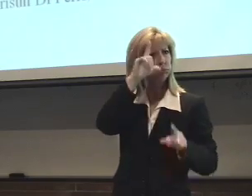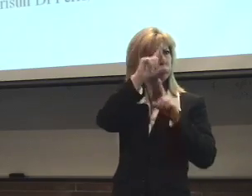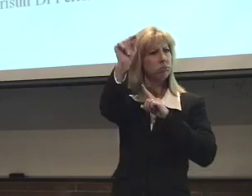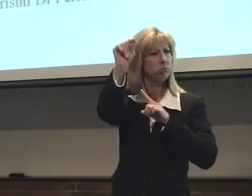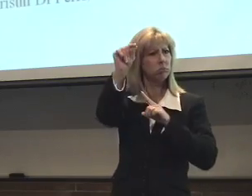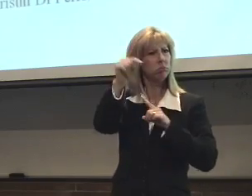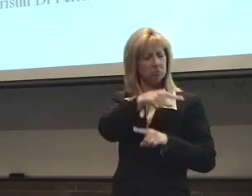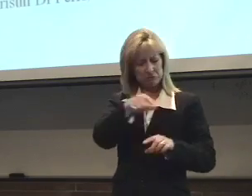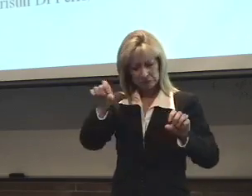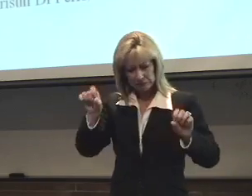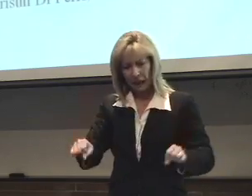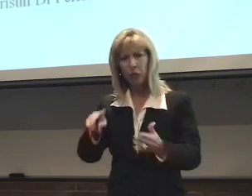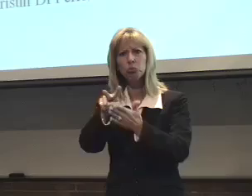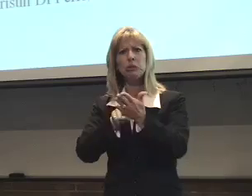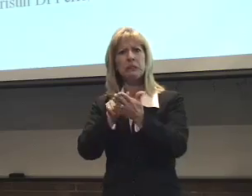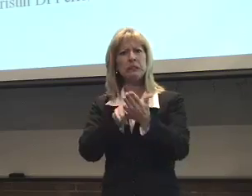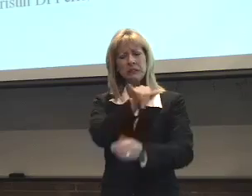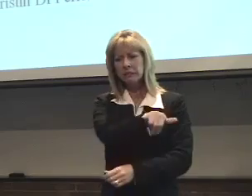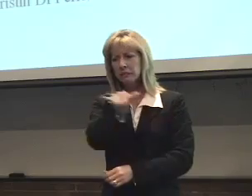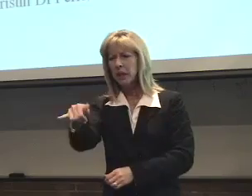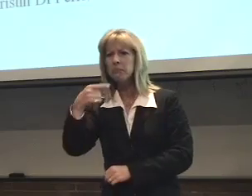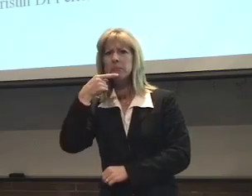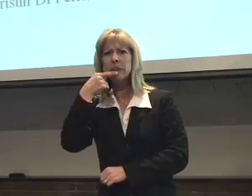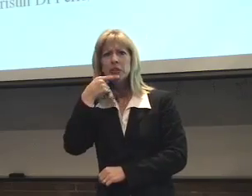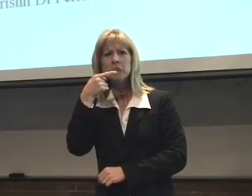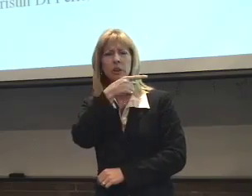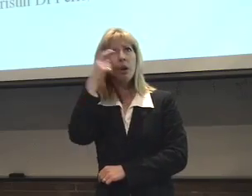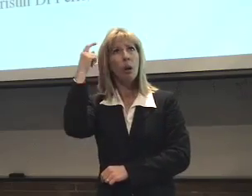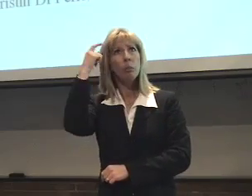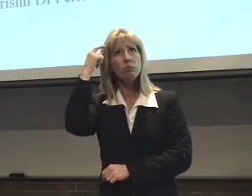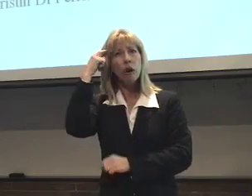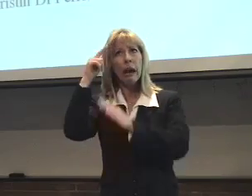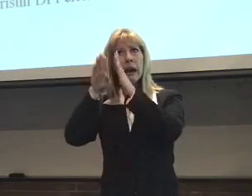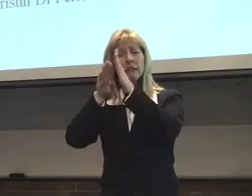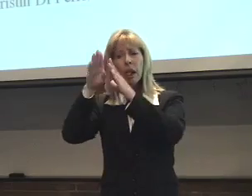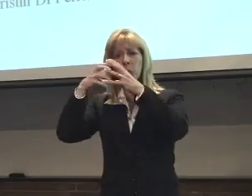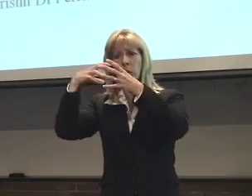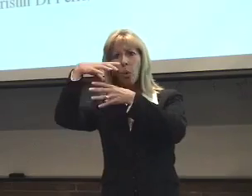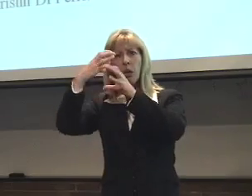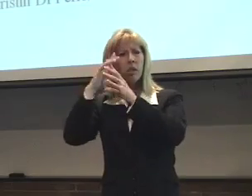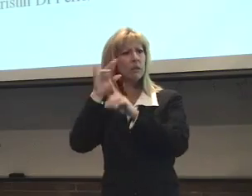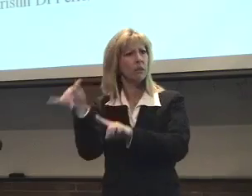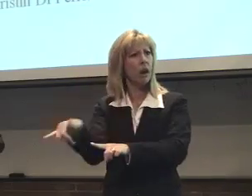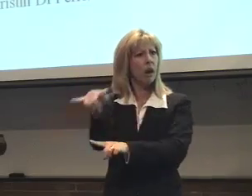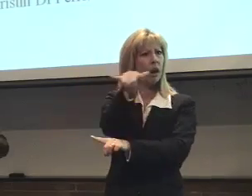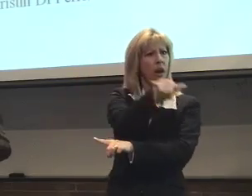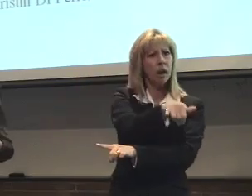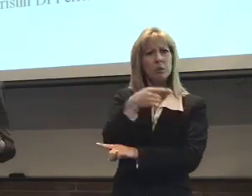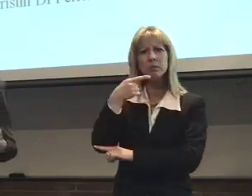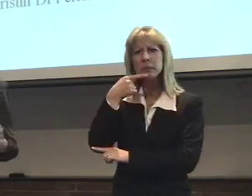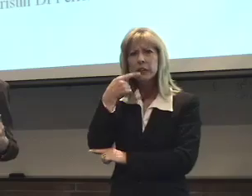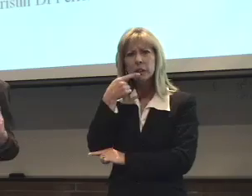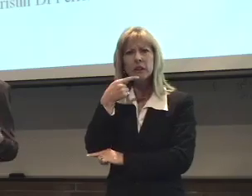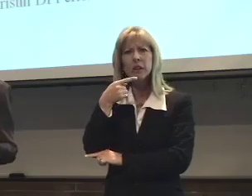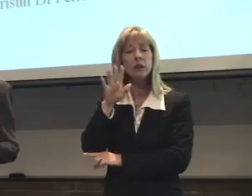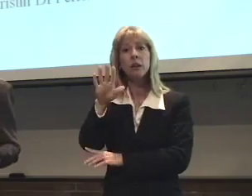reads on. The brain's the same, everything's the same. What happens is the linguistic input and the instructional input is very